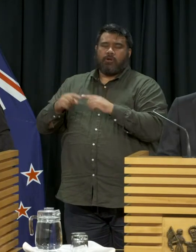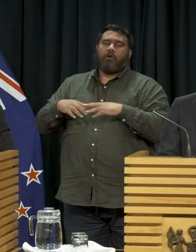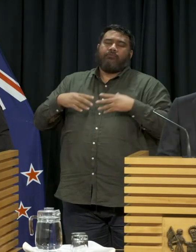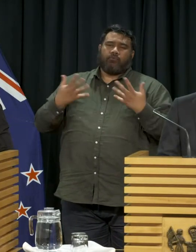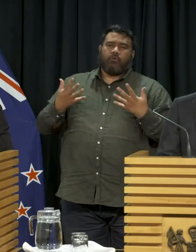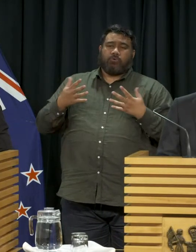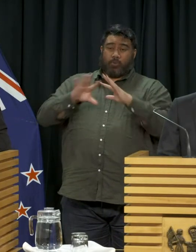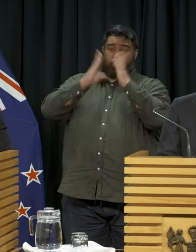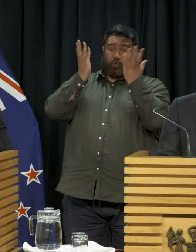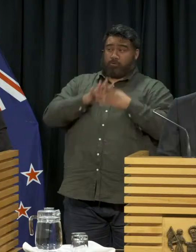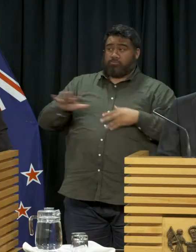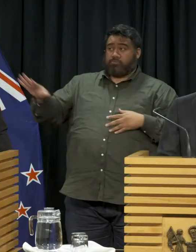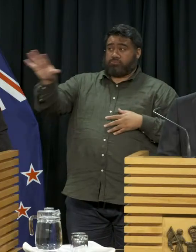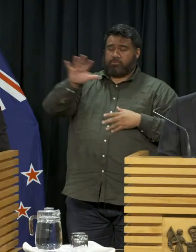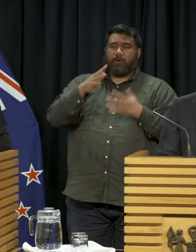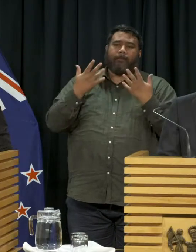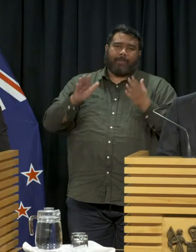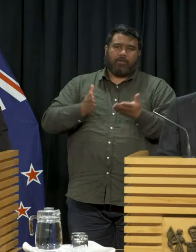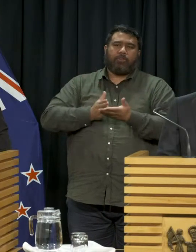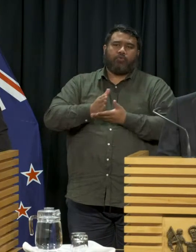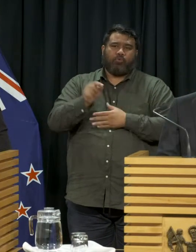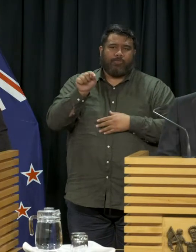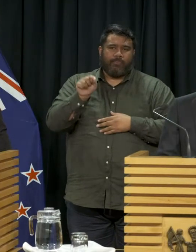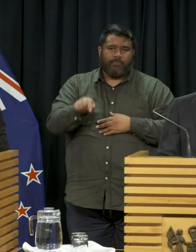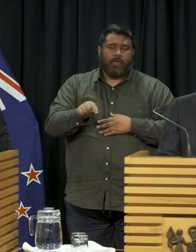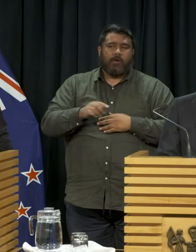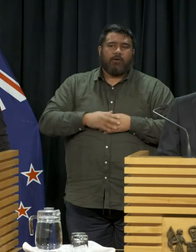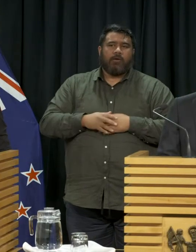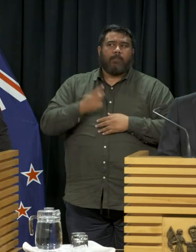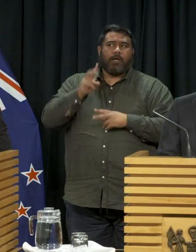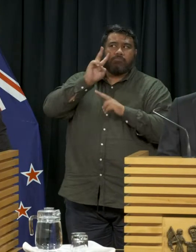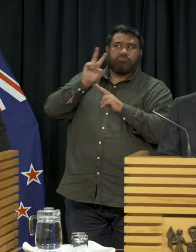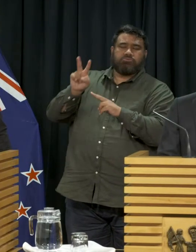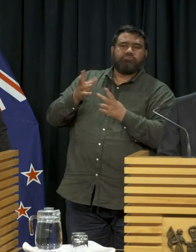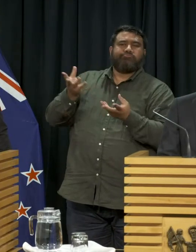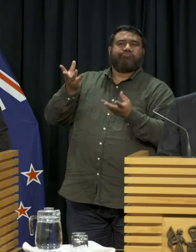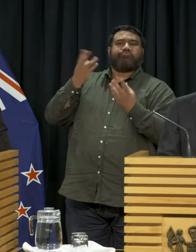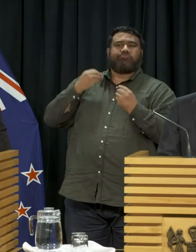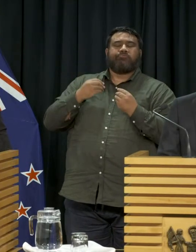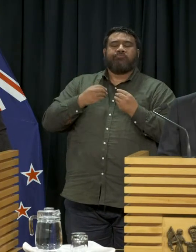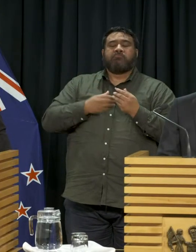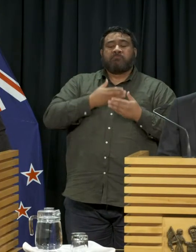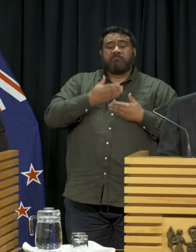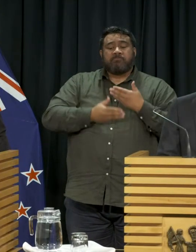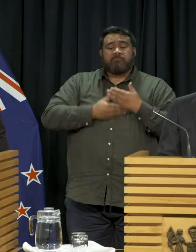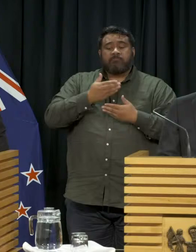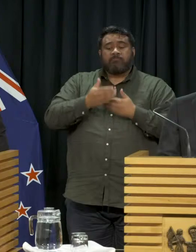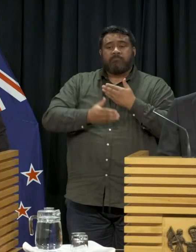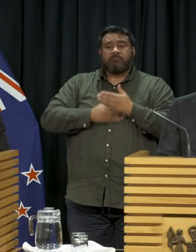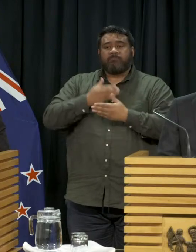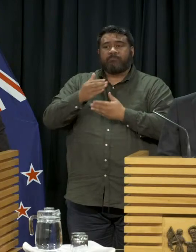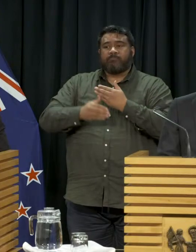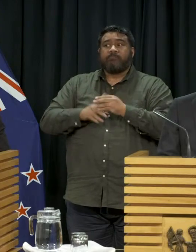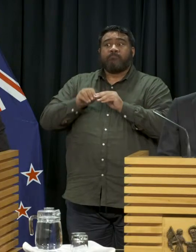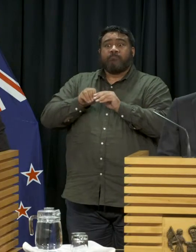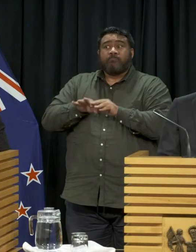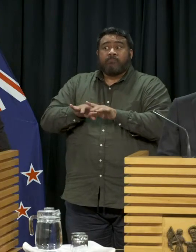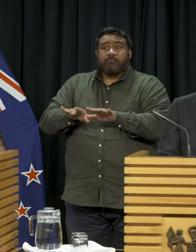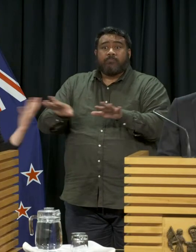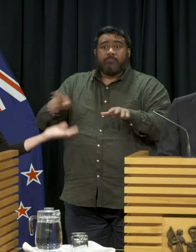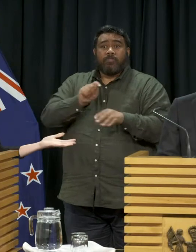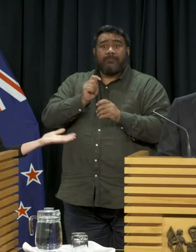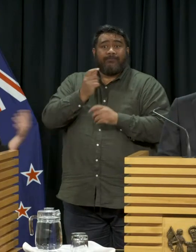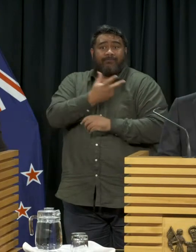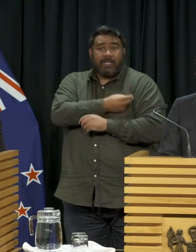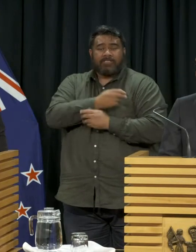too, but we are making progress and moving overall towards a safer environment here in New Zealand.